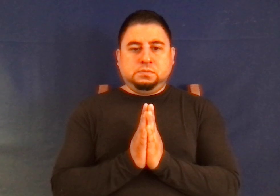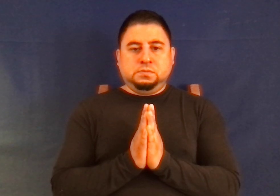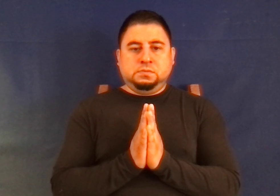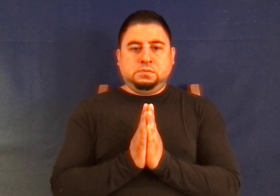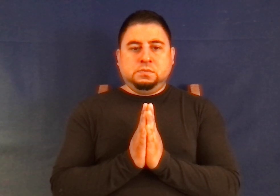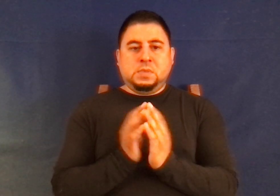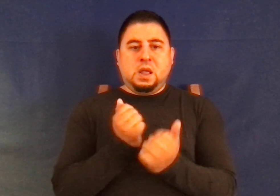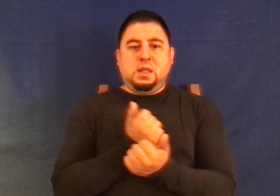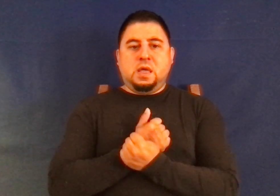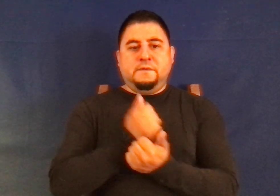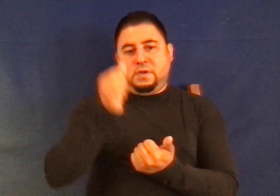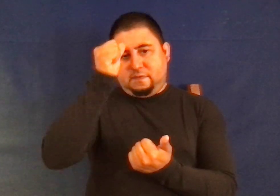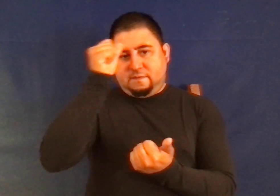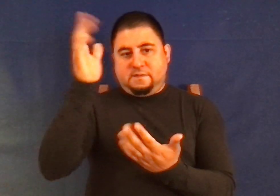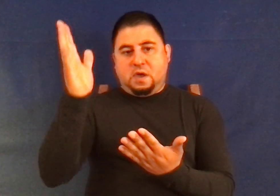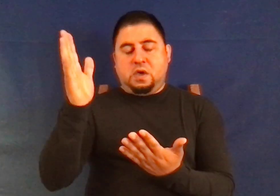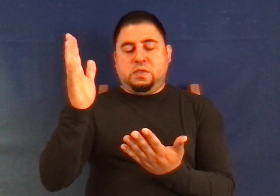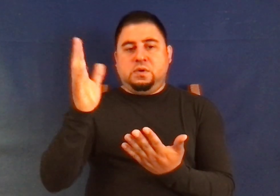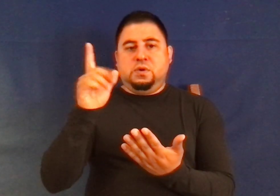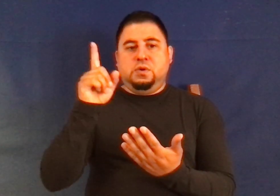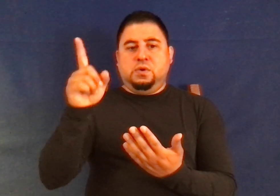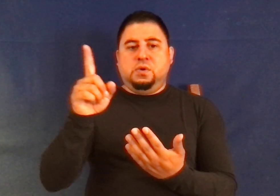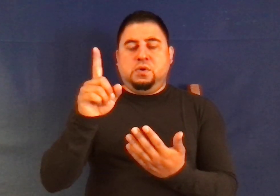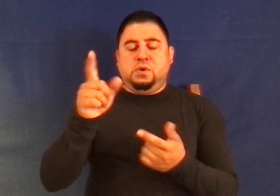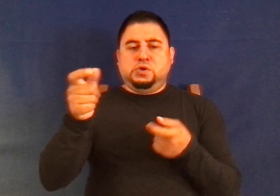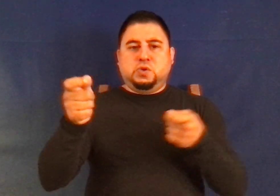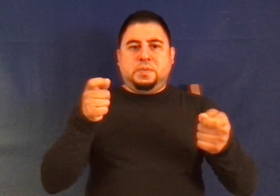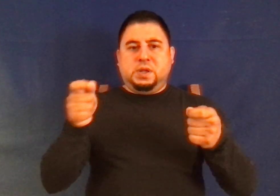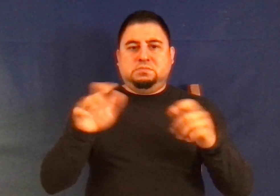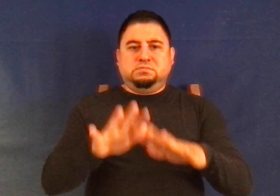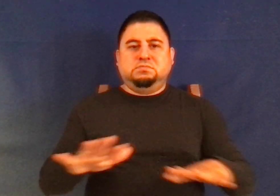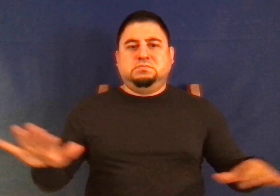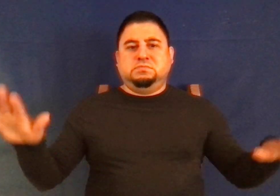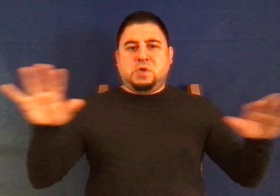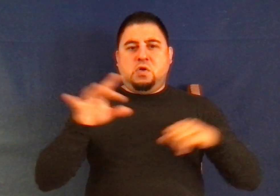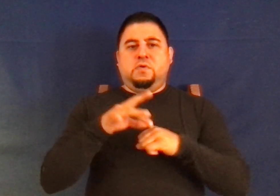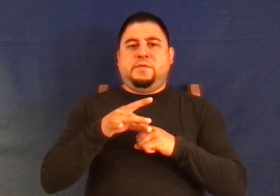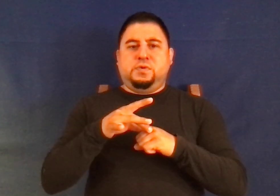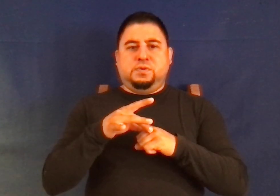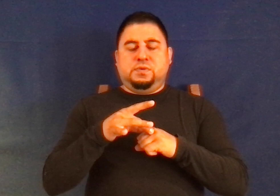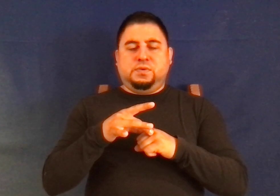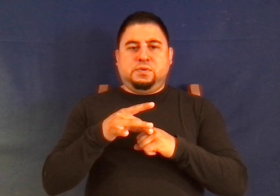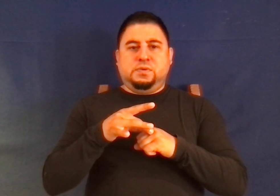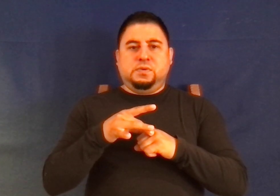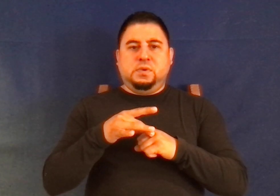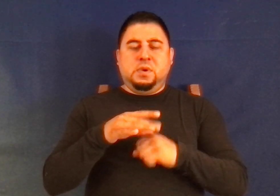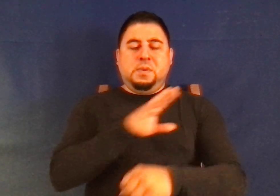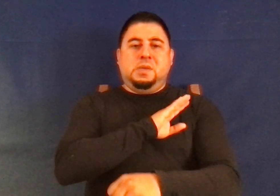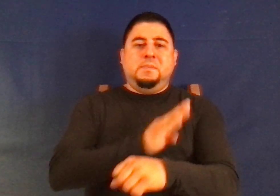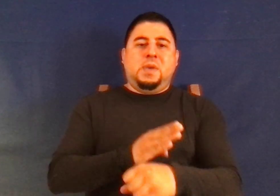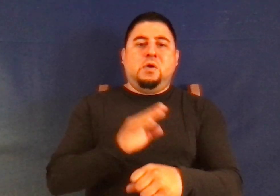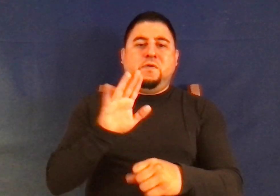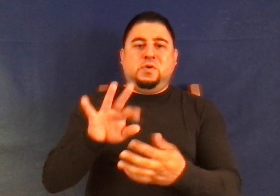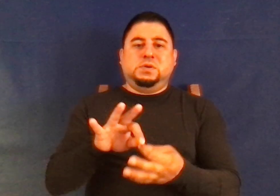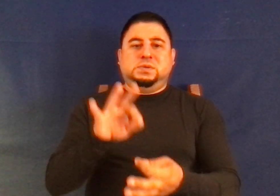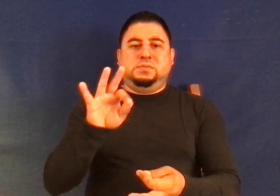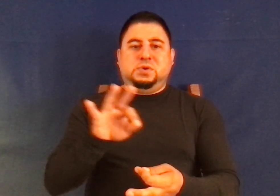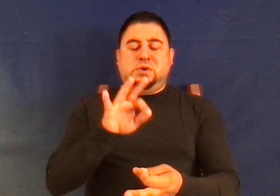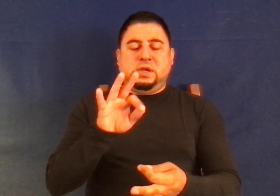Loving Father, your dominion is over all the earth. By the power of your Spirit, answer the